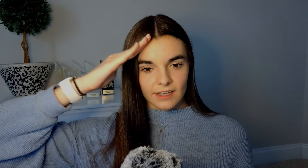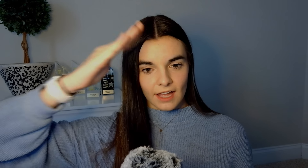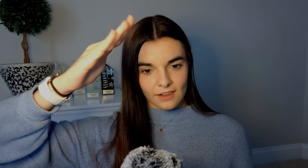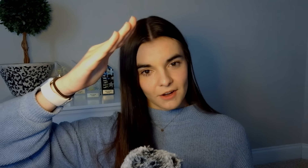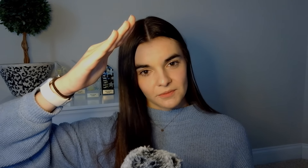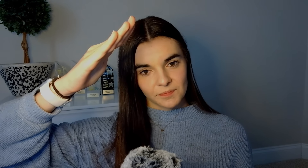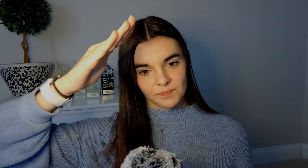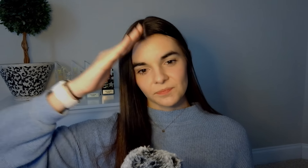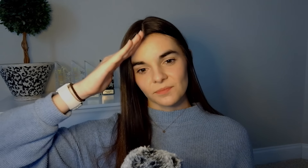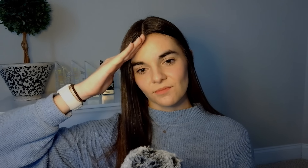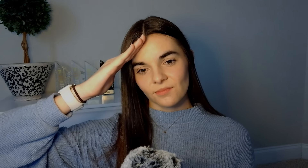Hello.